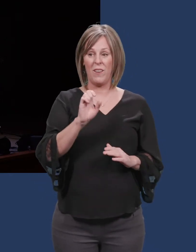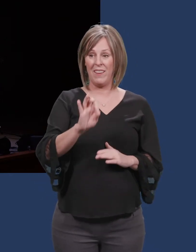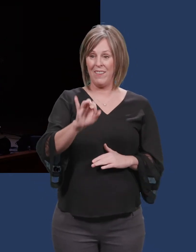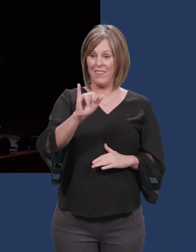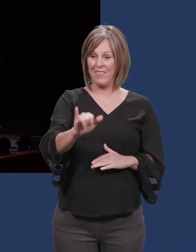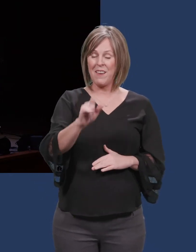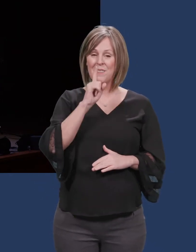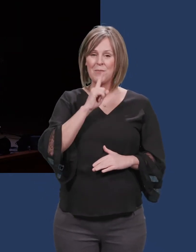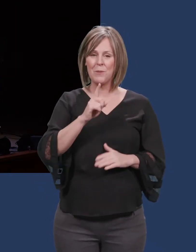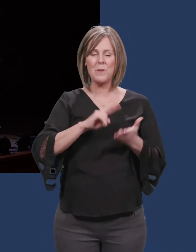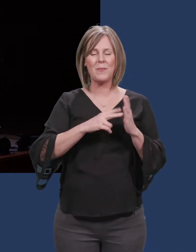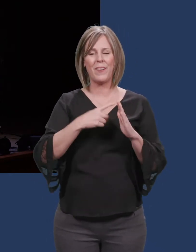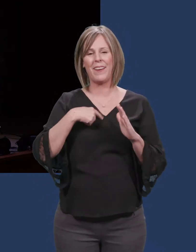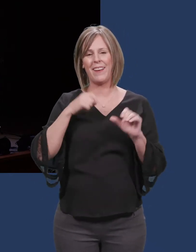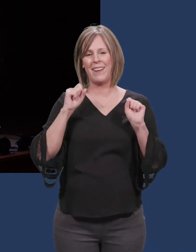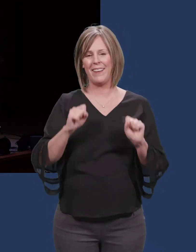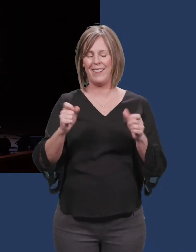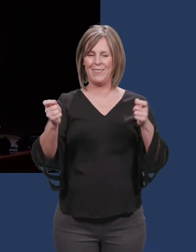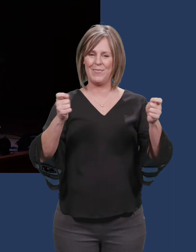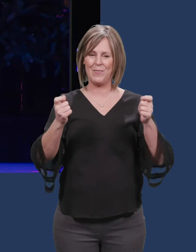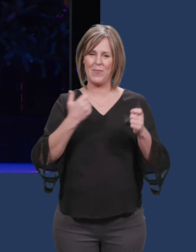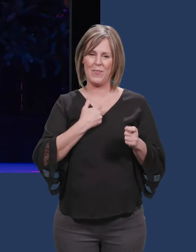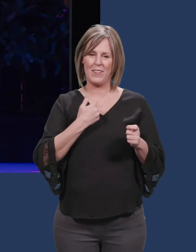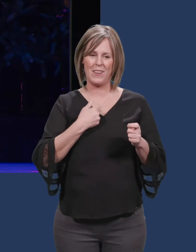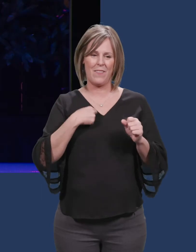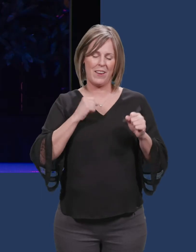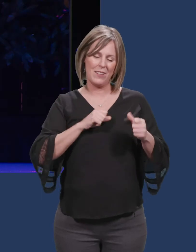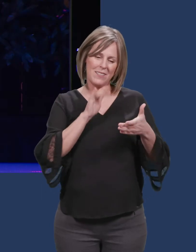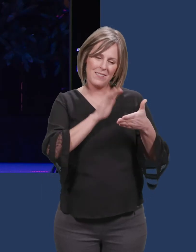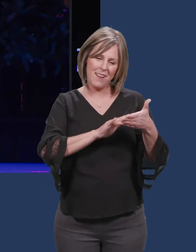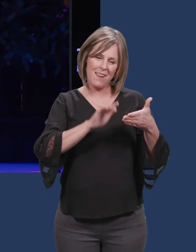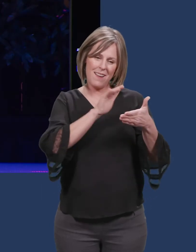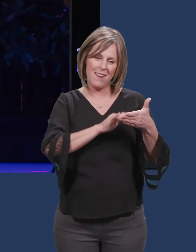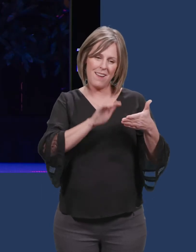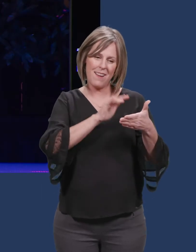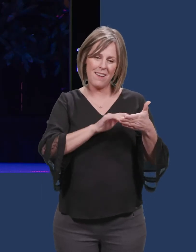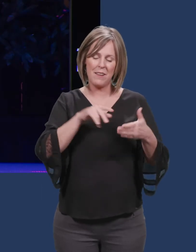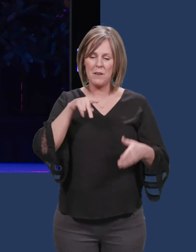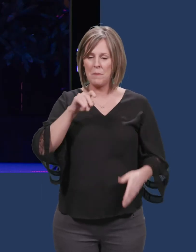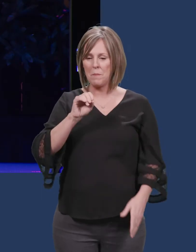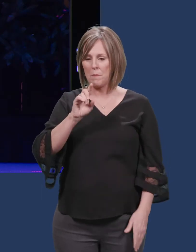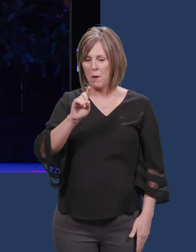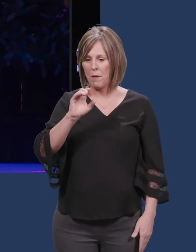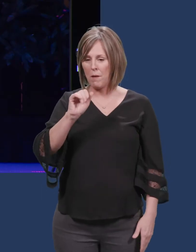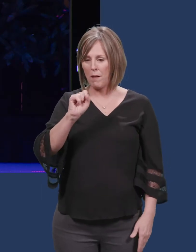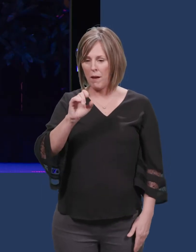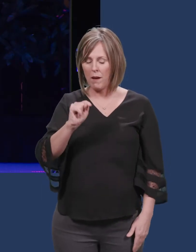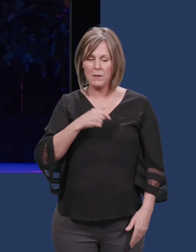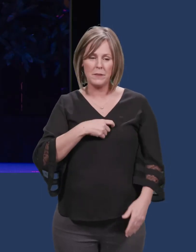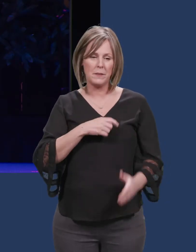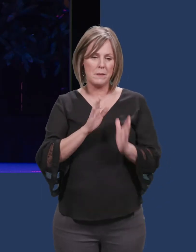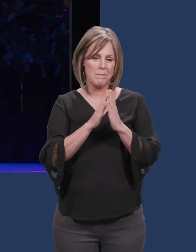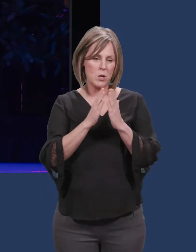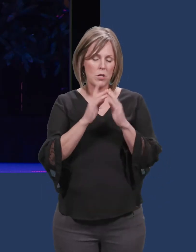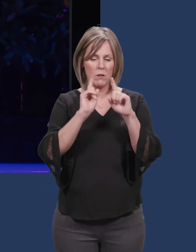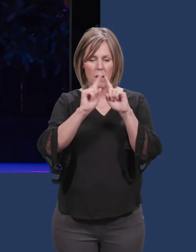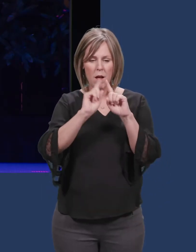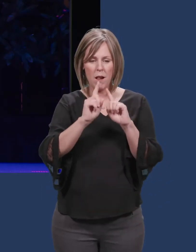I can read the right books, I can listen to the right podcasts. But that's not what the Bible says. The Bible doesn't say it's what I know. The mark of